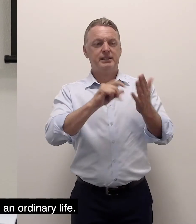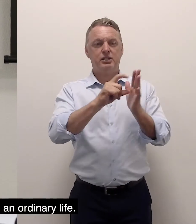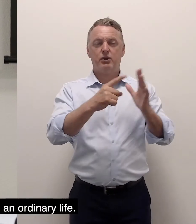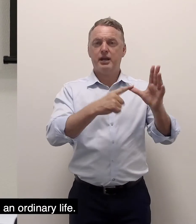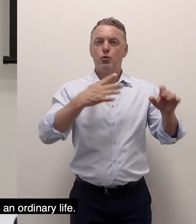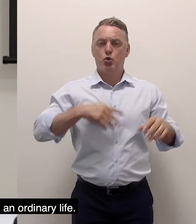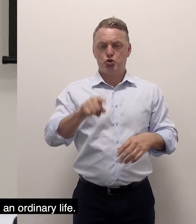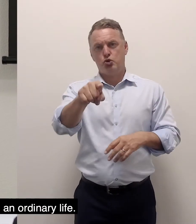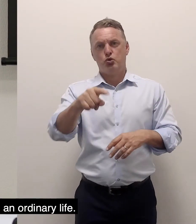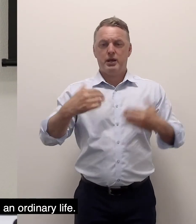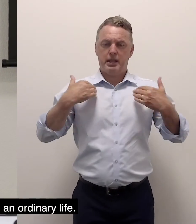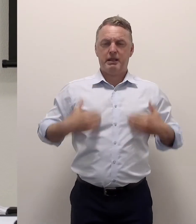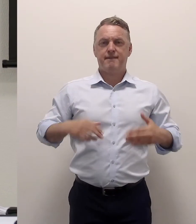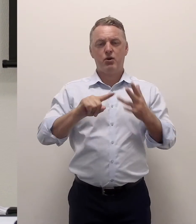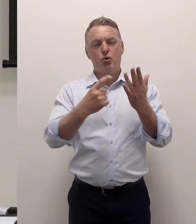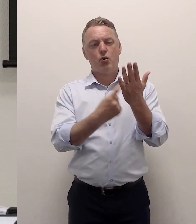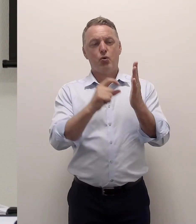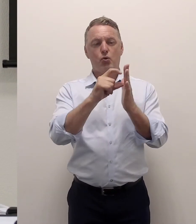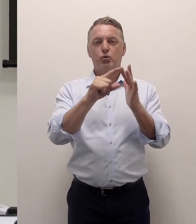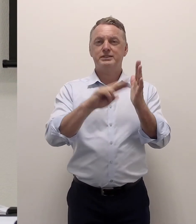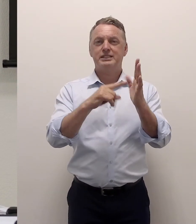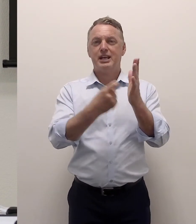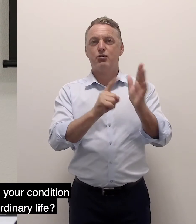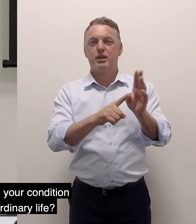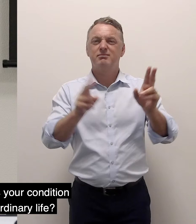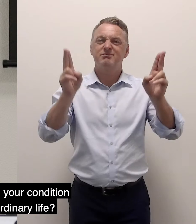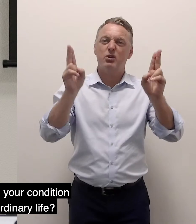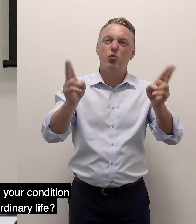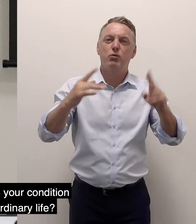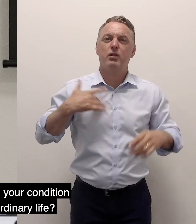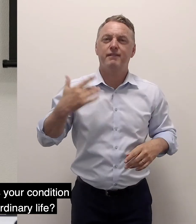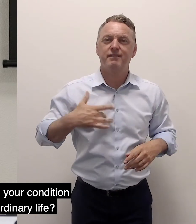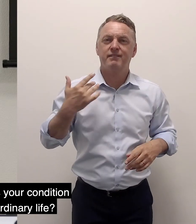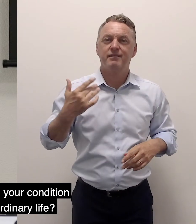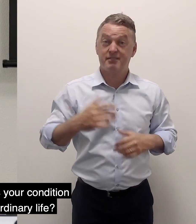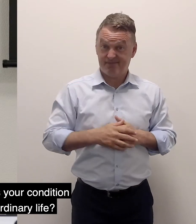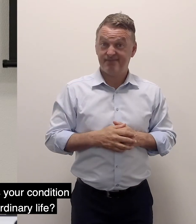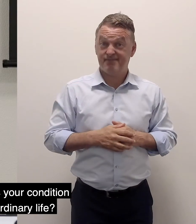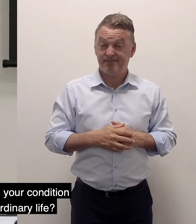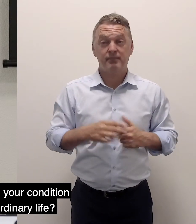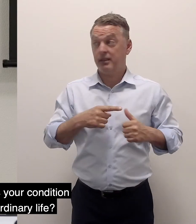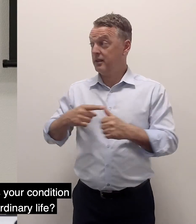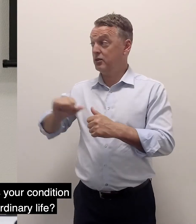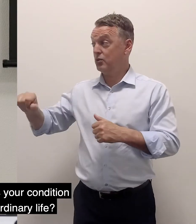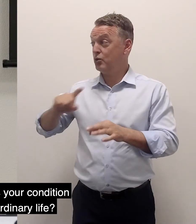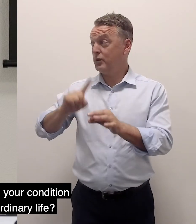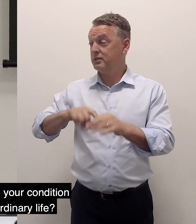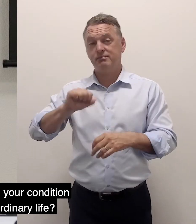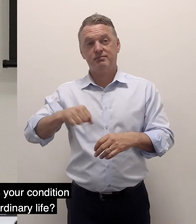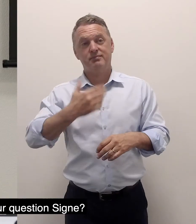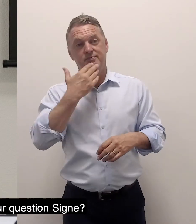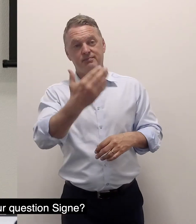And it's about living an ordinary life. So what impact does your condition have on your ordinary